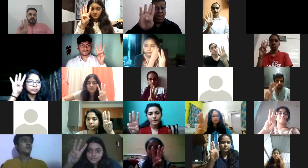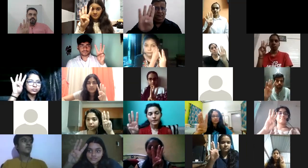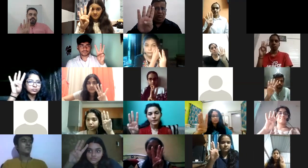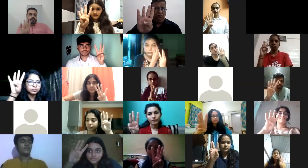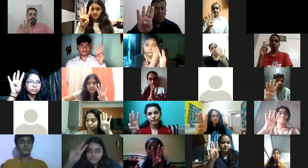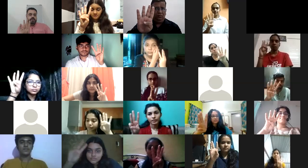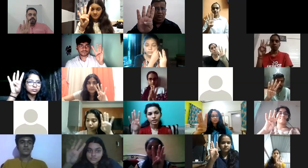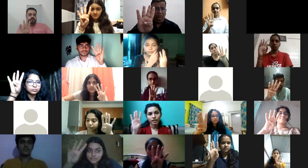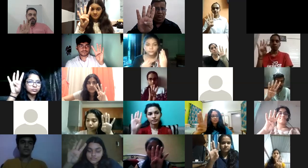4,